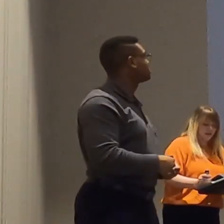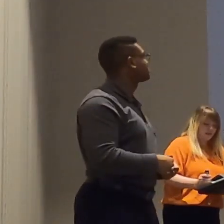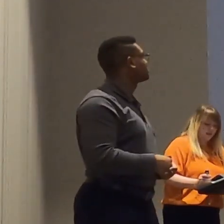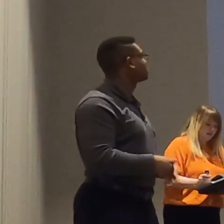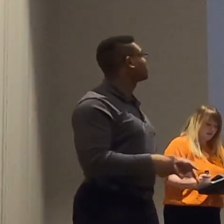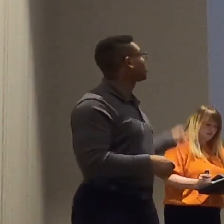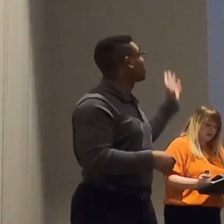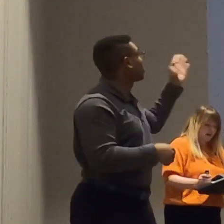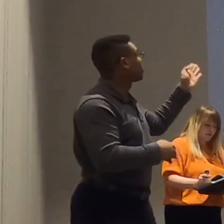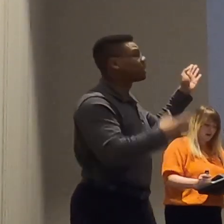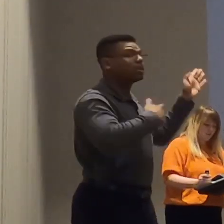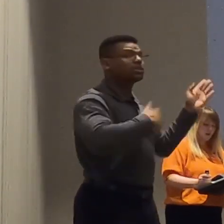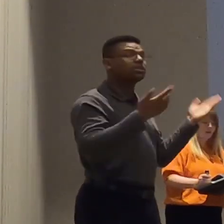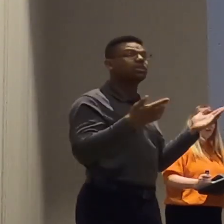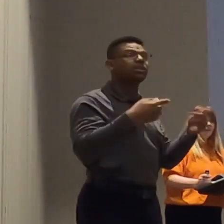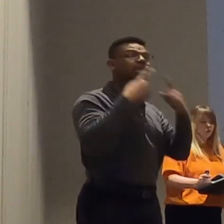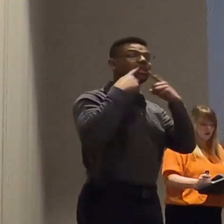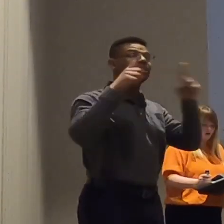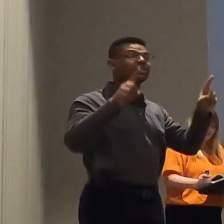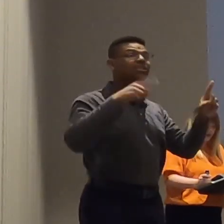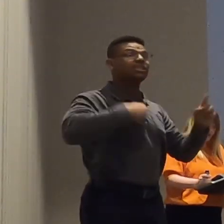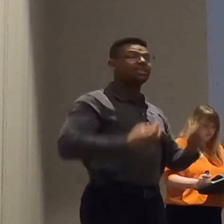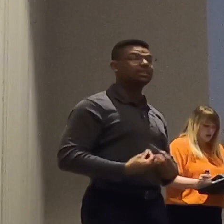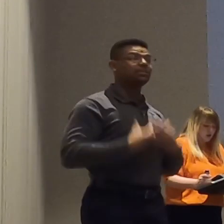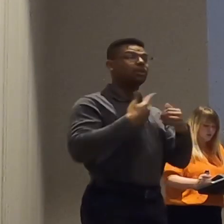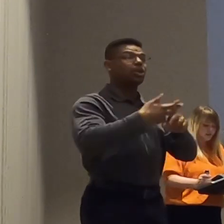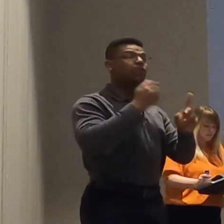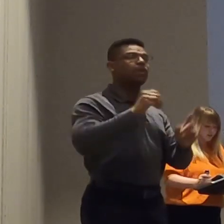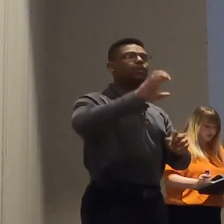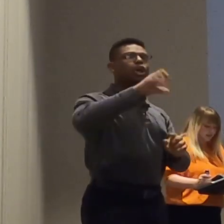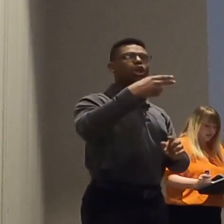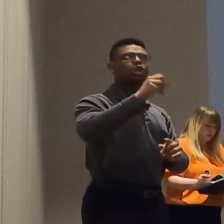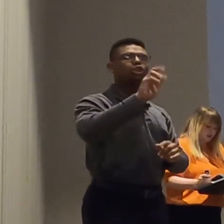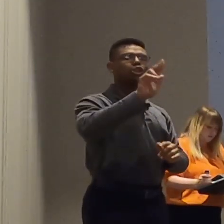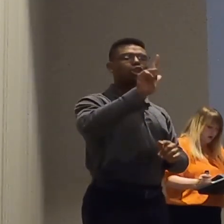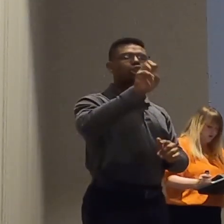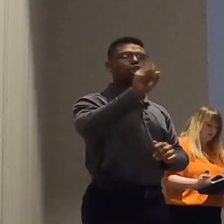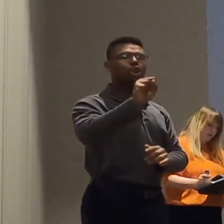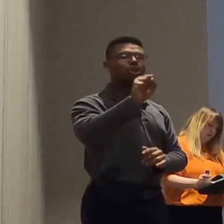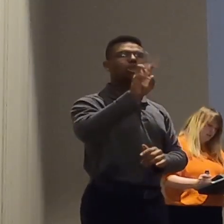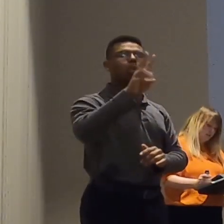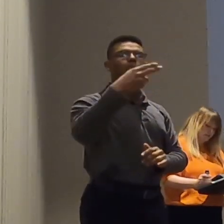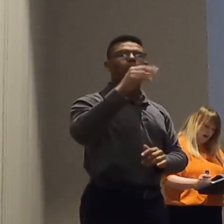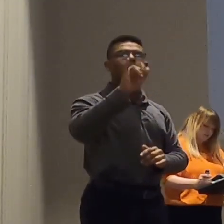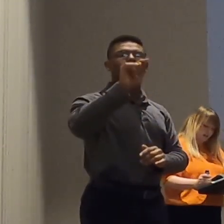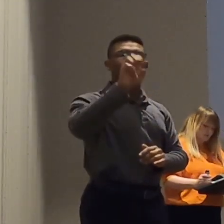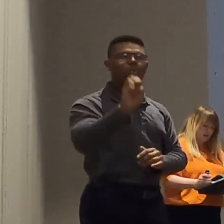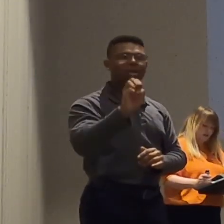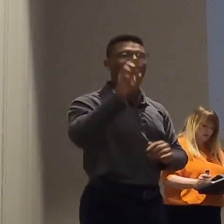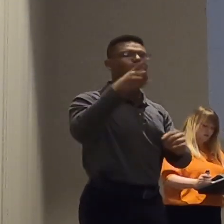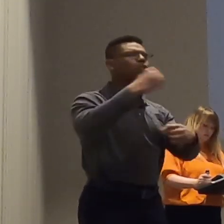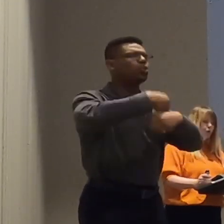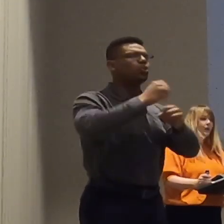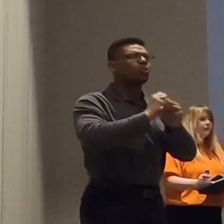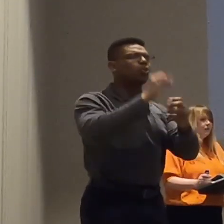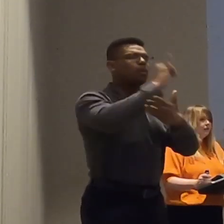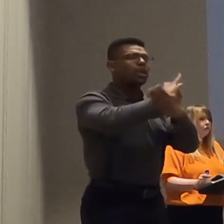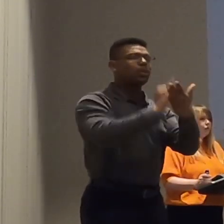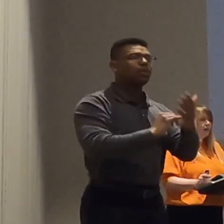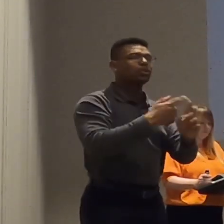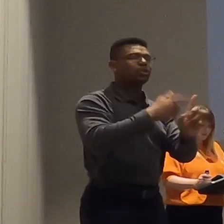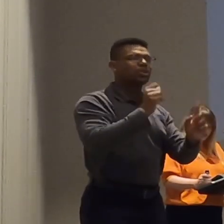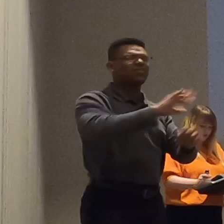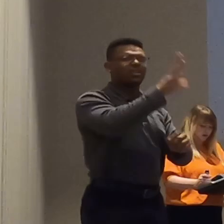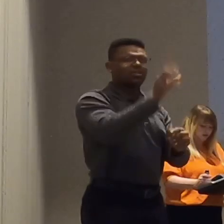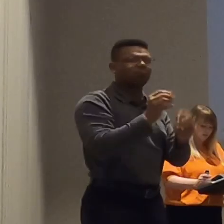Watkins has stated that he is inspired by the work of artist Charles White, who similarly created powerful images of African Americans chronicling